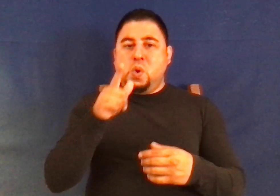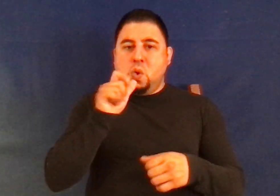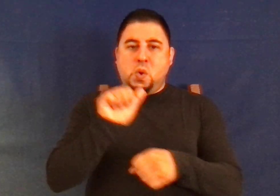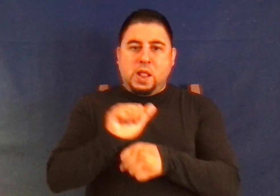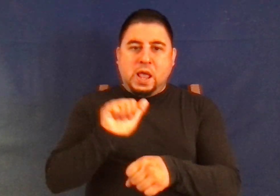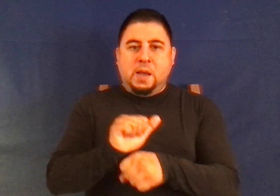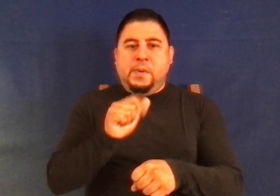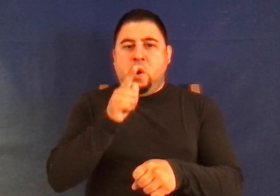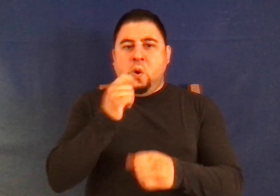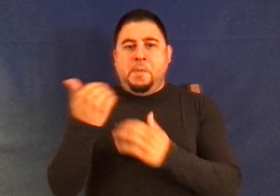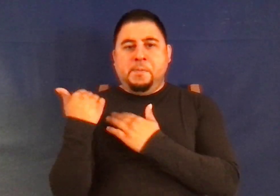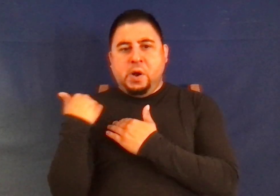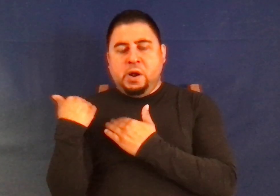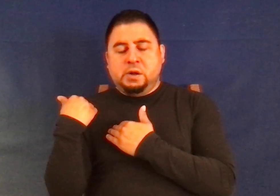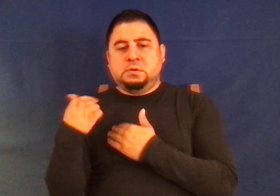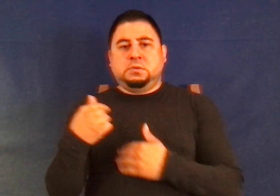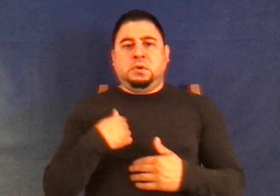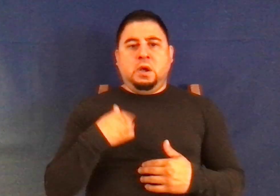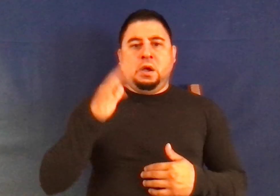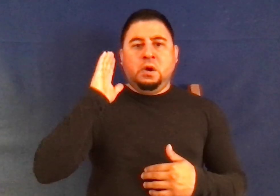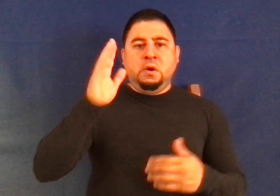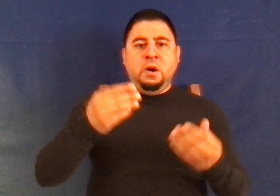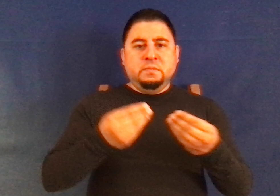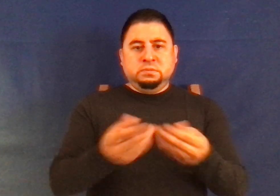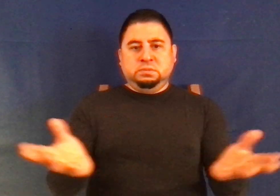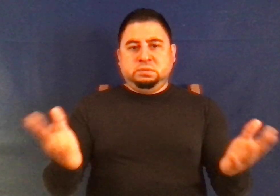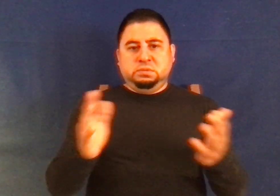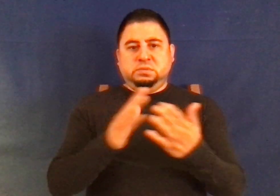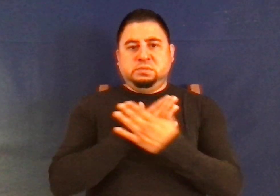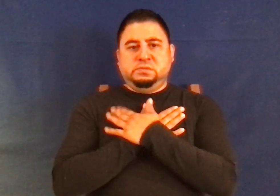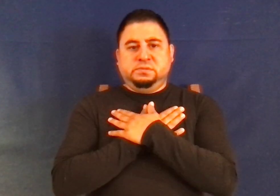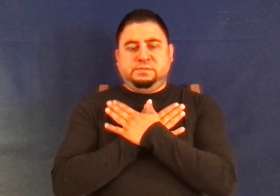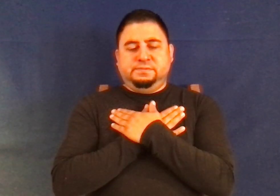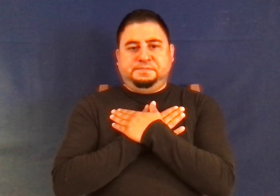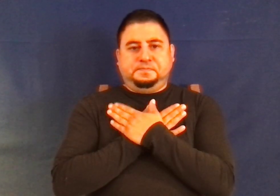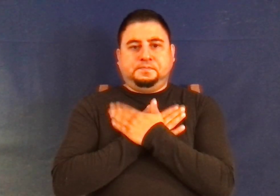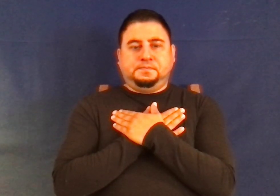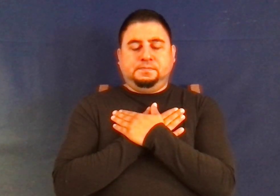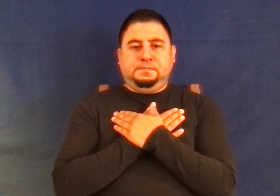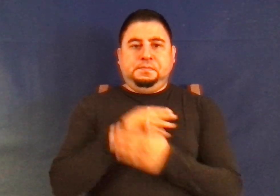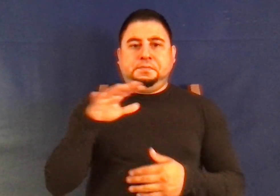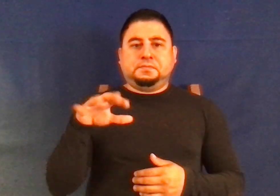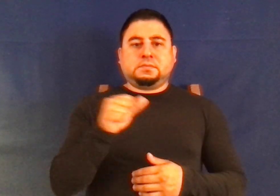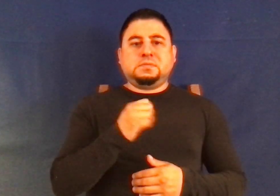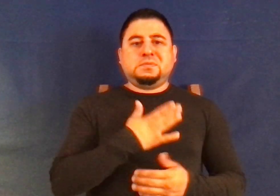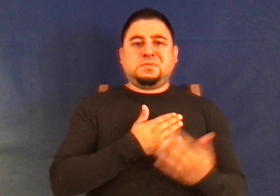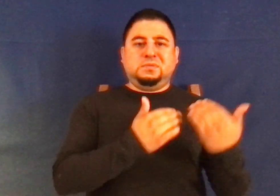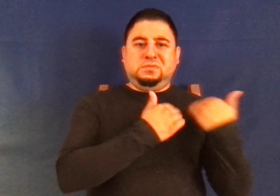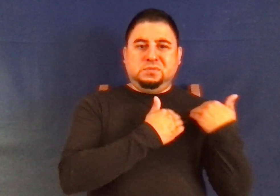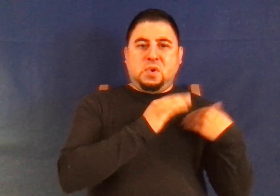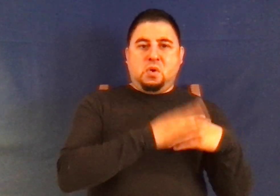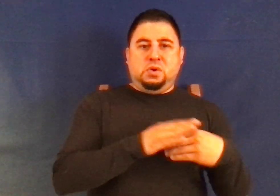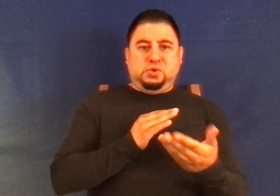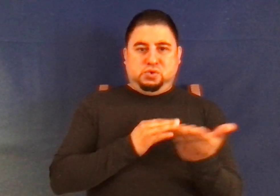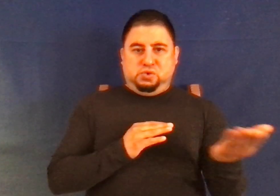burdened, and I will give you rest. Take my yoke upon you and learn from